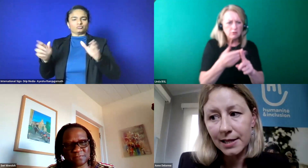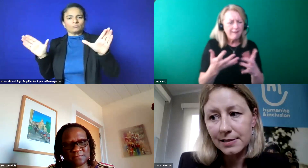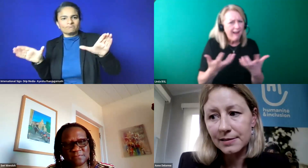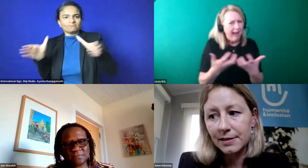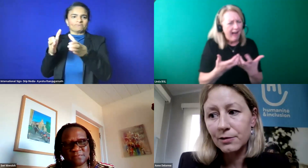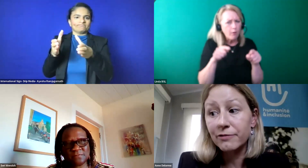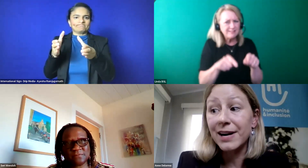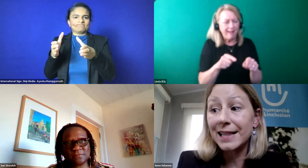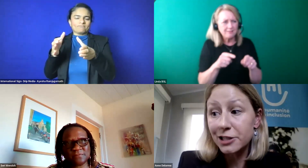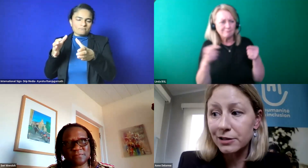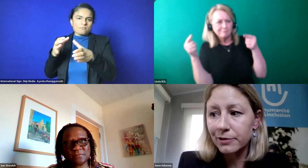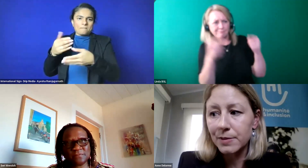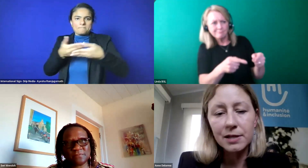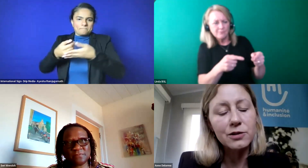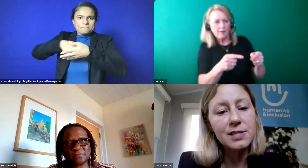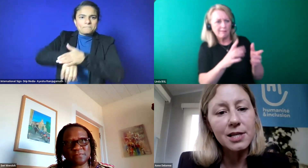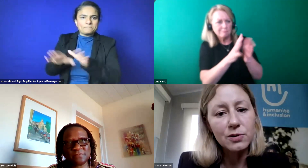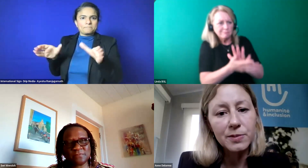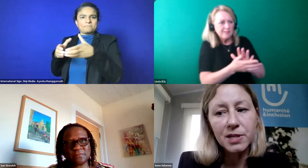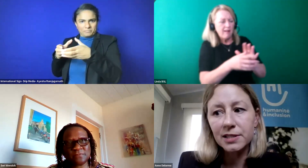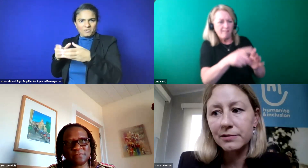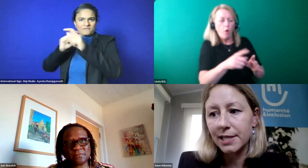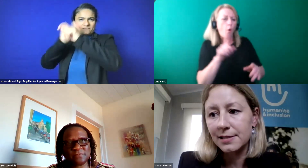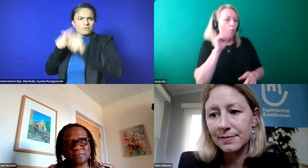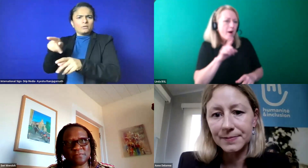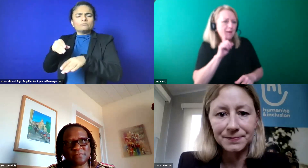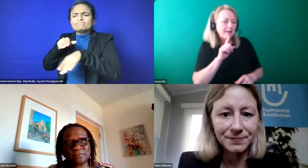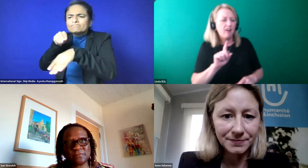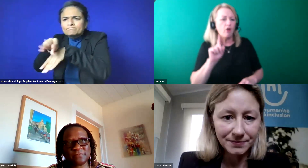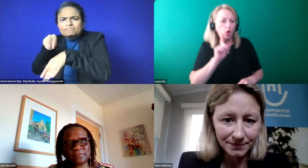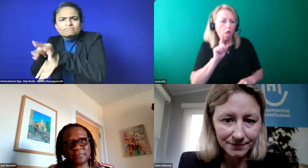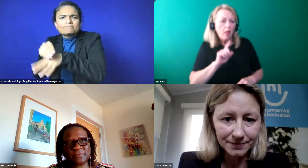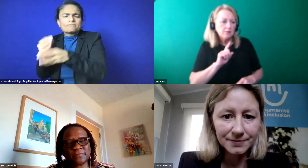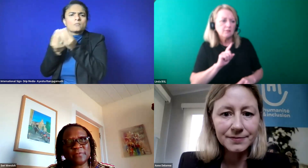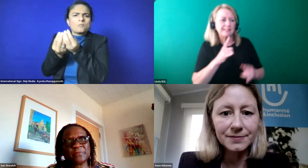gender-based violence or a violation of women and girls' sexual reproductive rights?